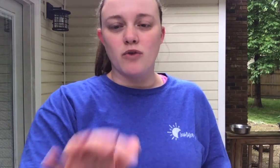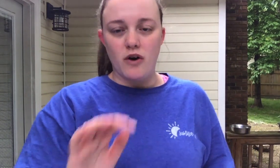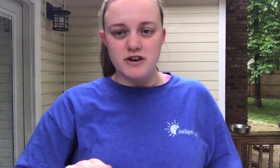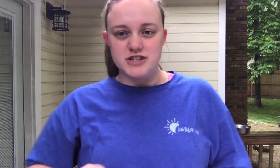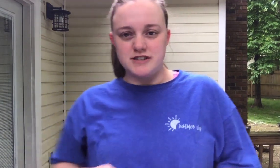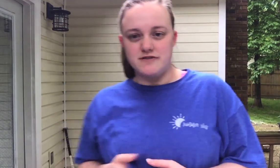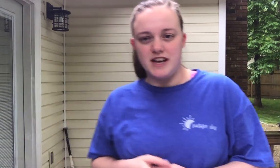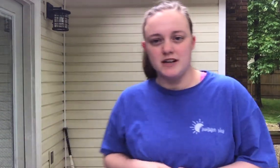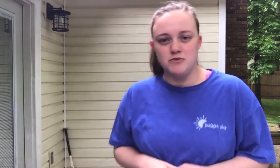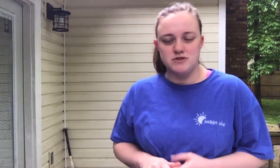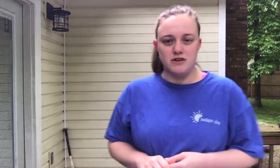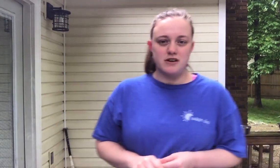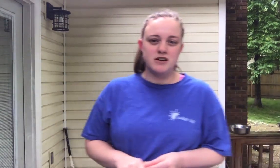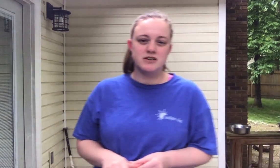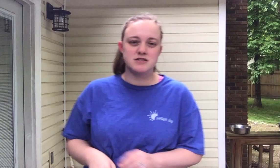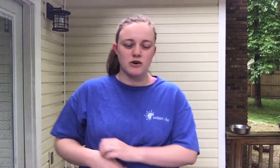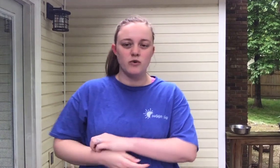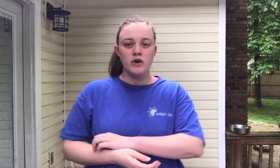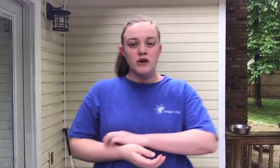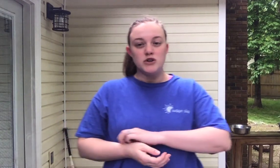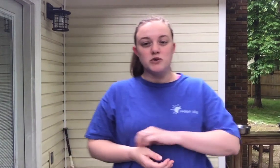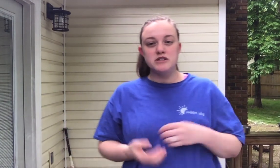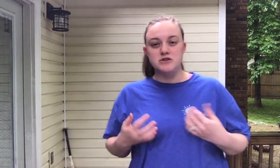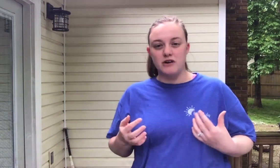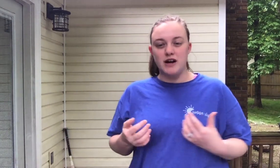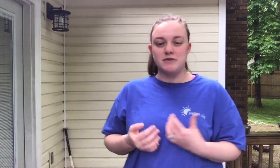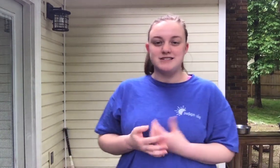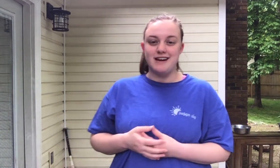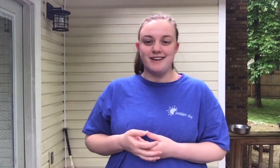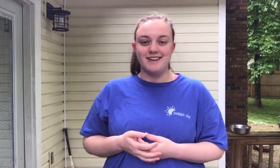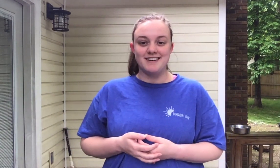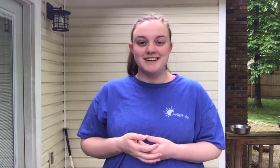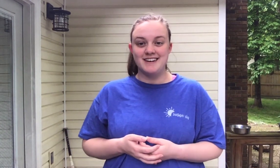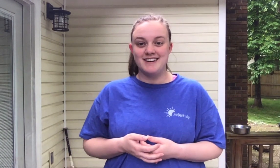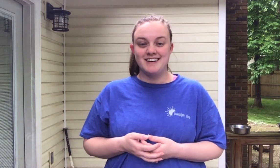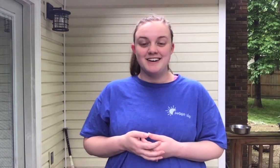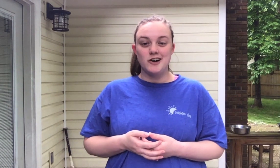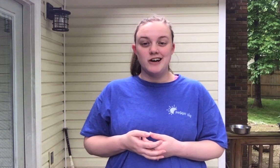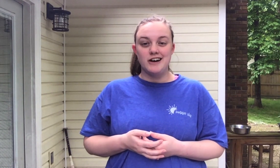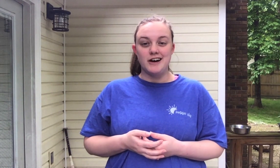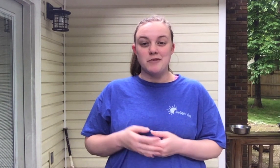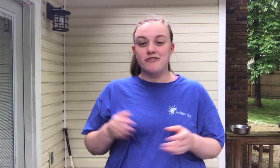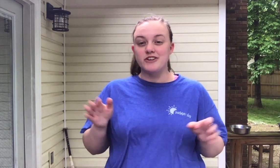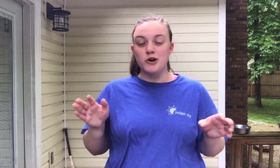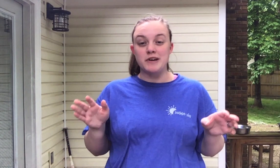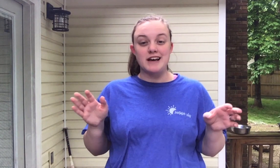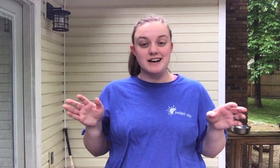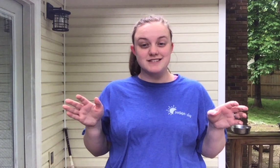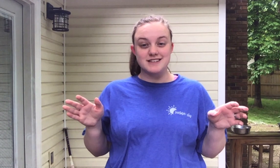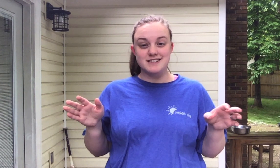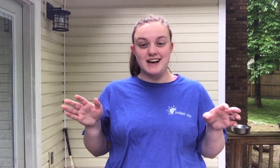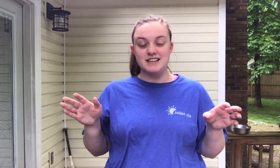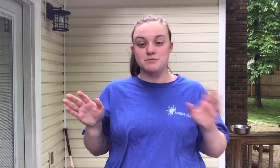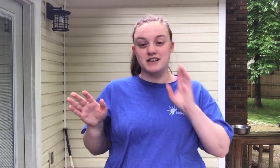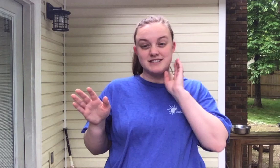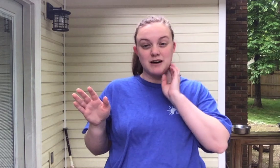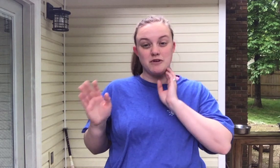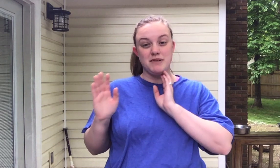large each of the animals are. So you could start out with saying, hopefully nobody has 6 cats, because that would be a lot